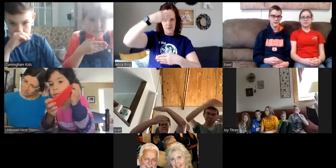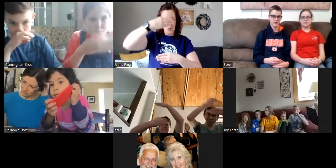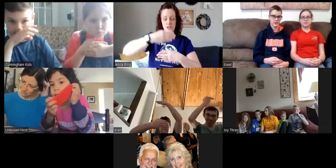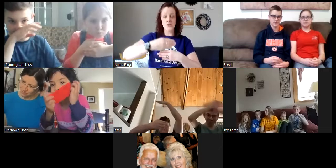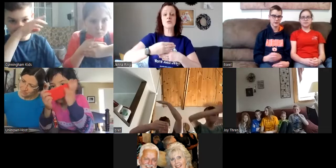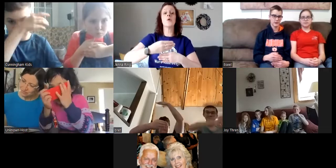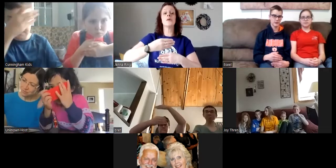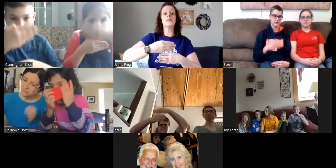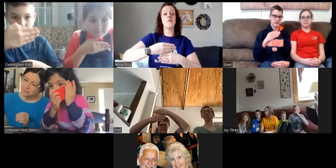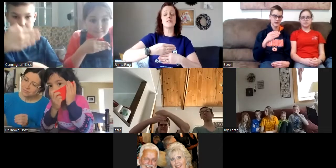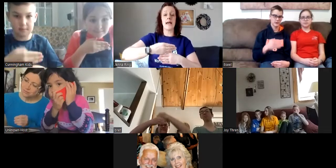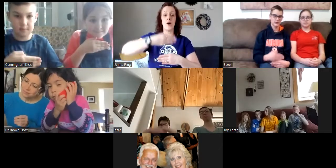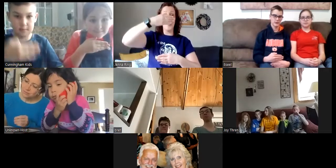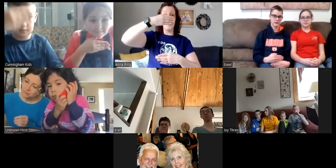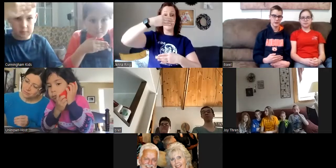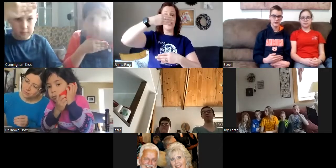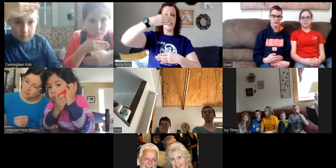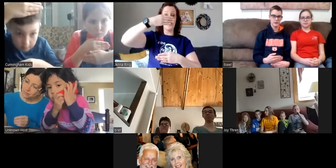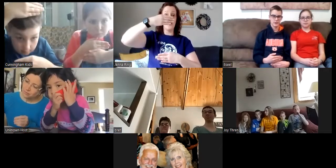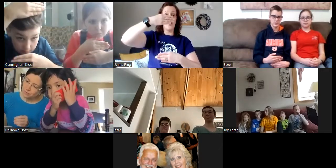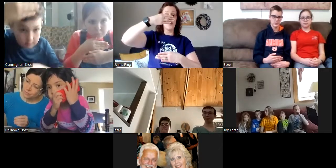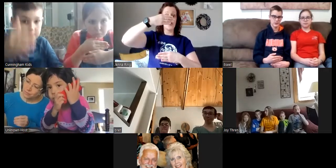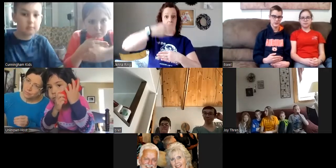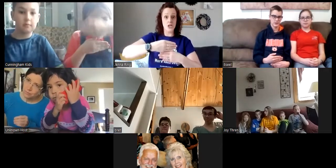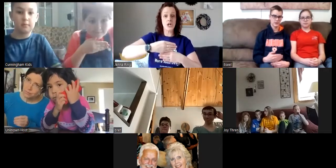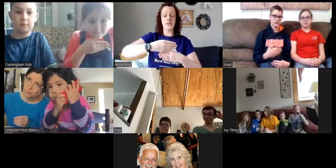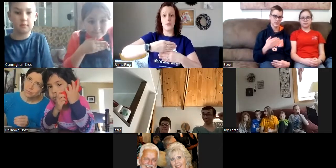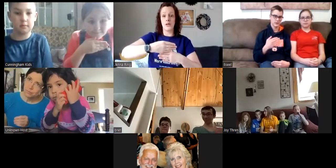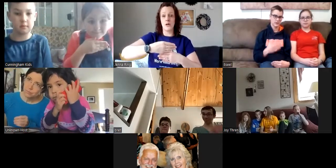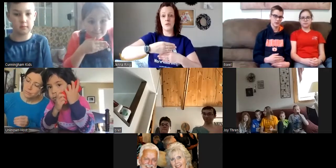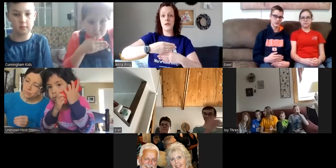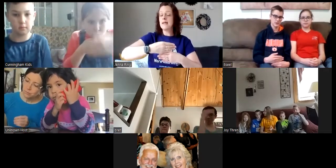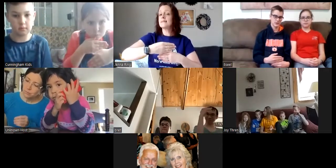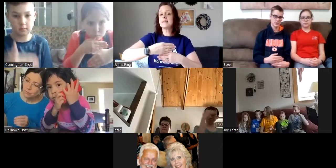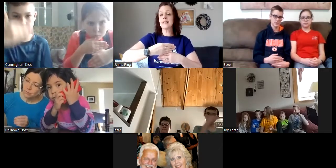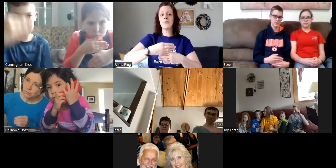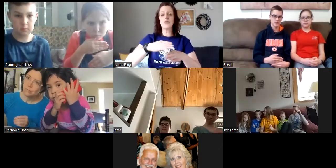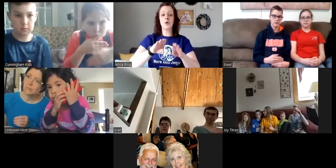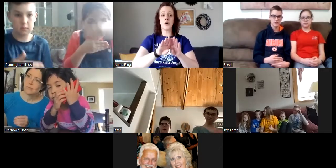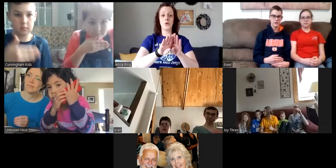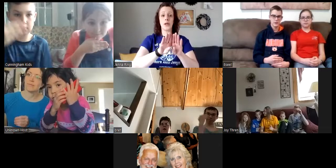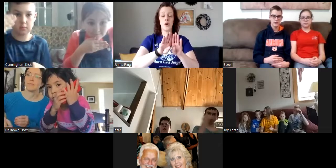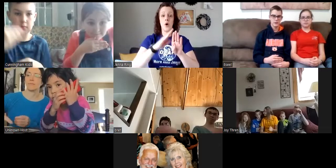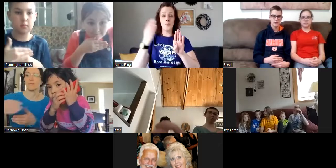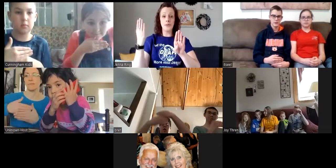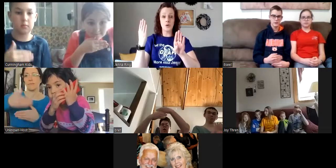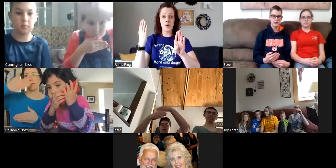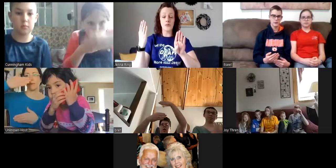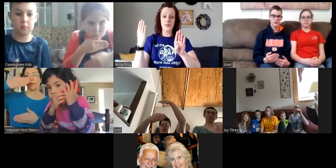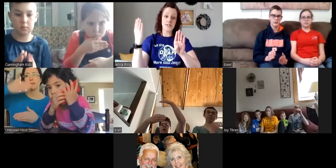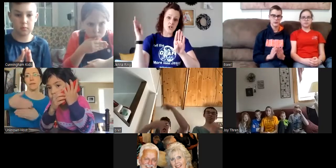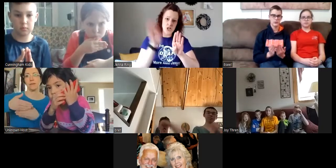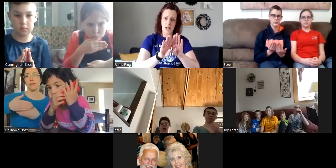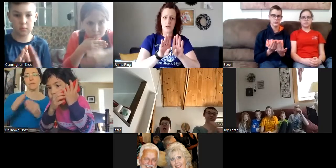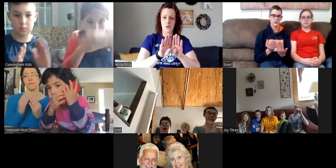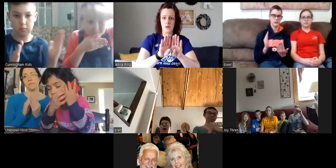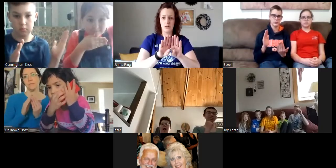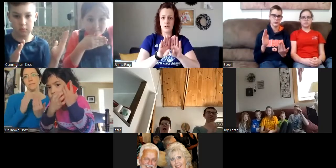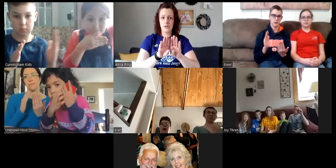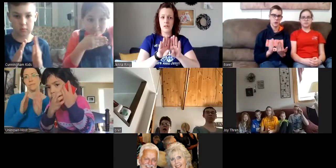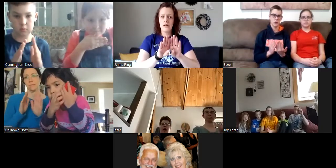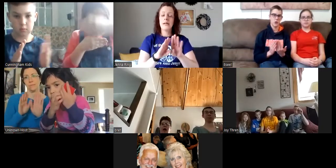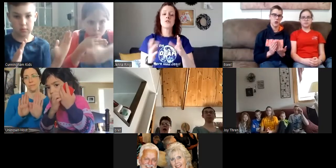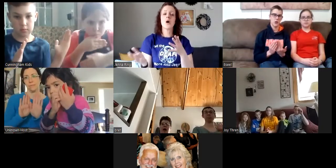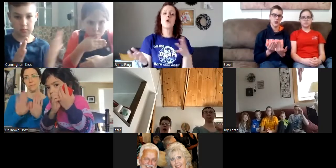the sign for window. So they would say open the window, or they'll say shut the window. It's the same with the door. You can open the door, or they'll say shut the